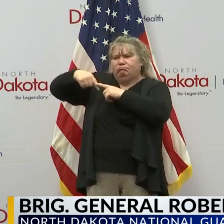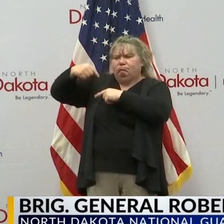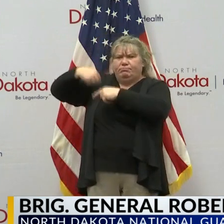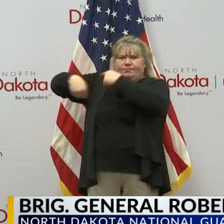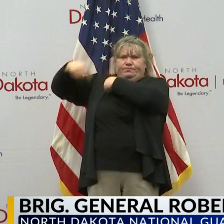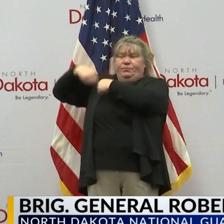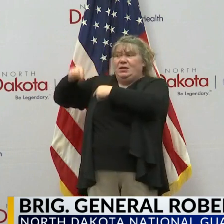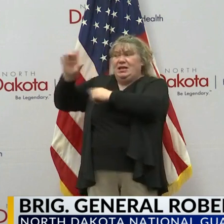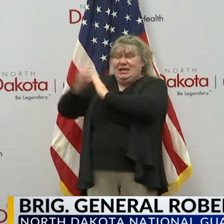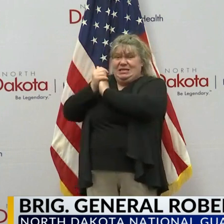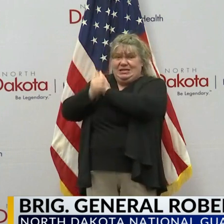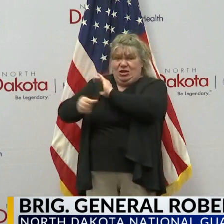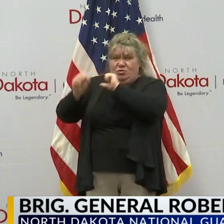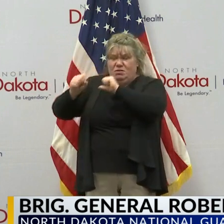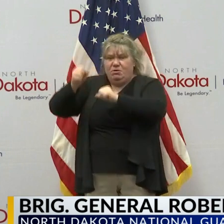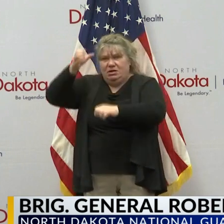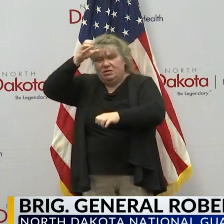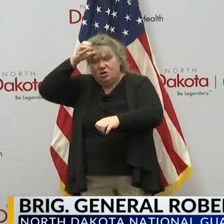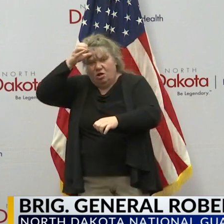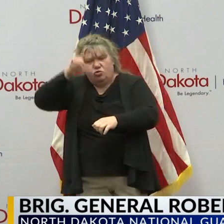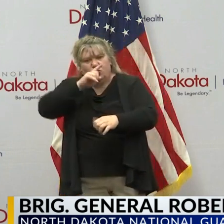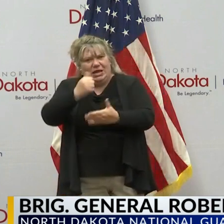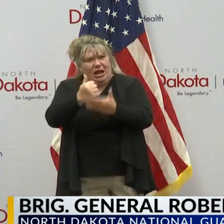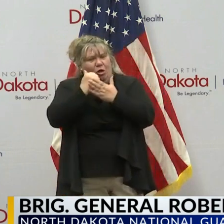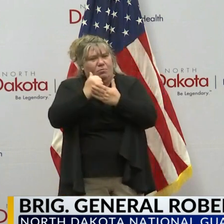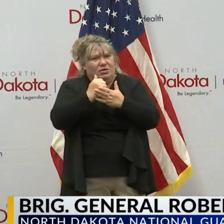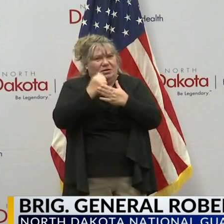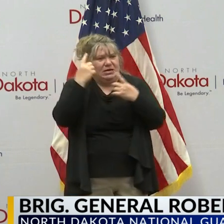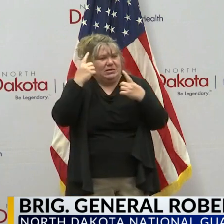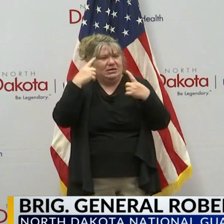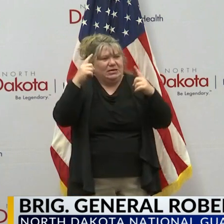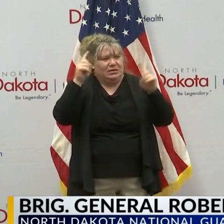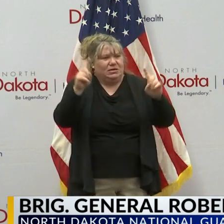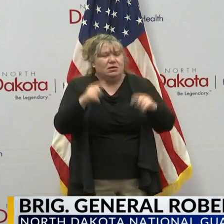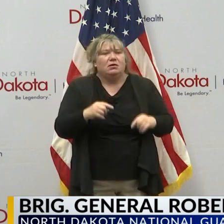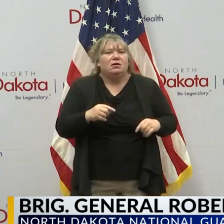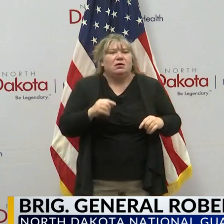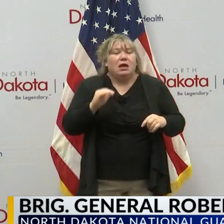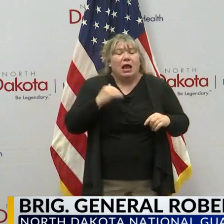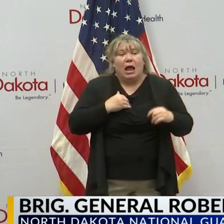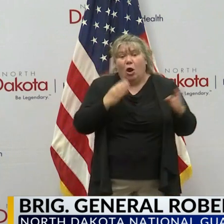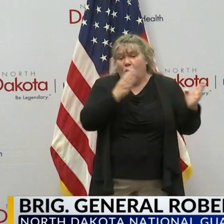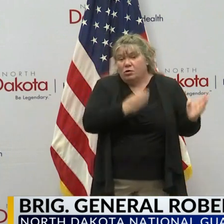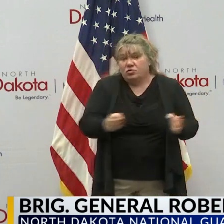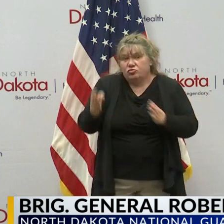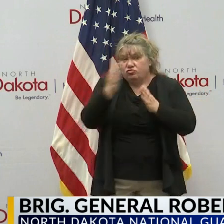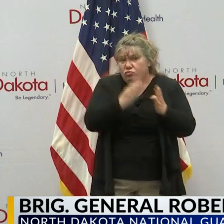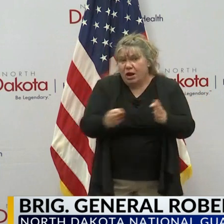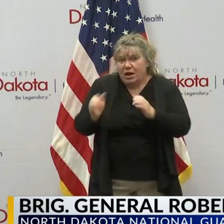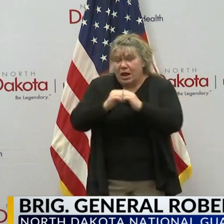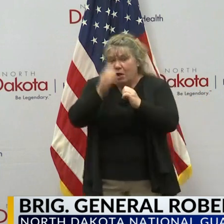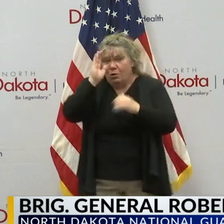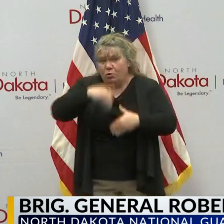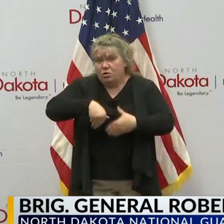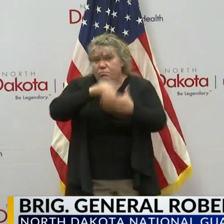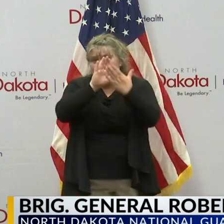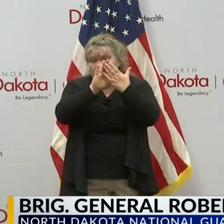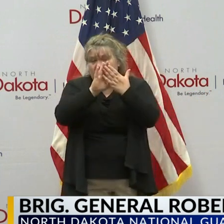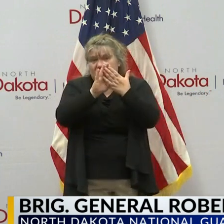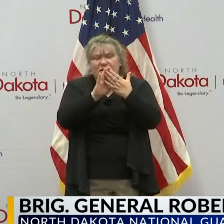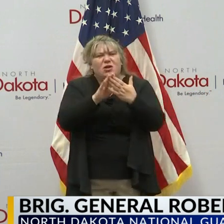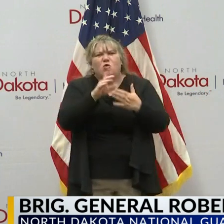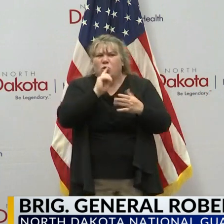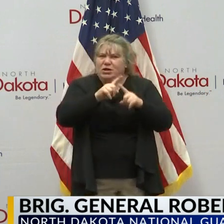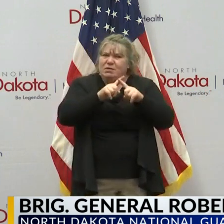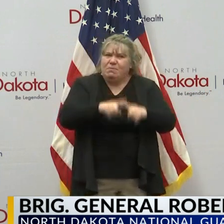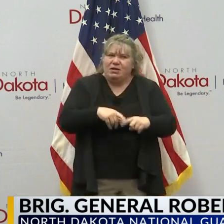really set this up for success. When we take a look at our strategy and how we're going to approach this, it really comes down to our